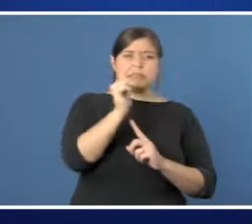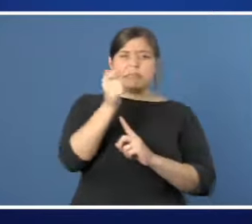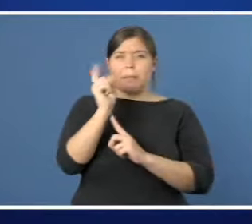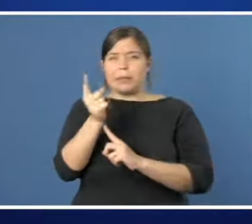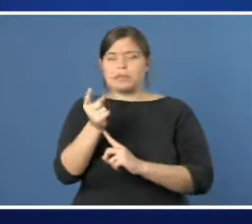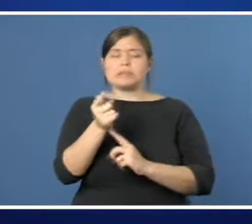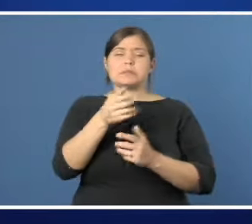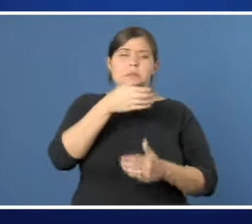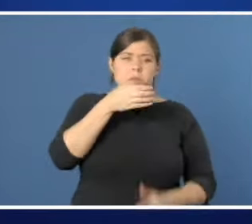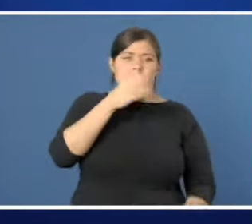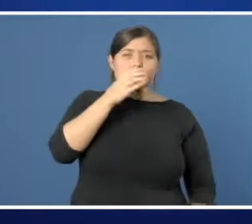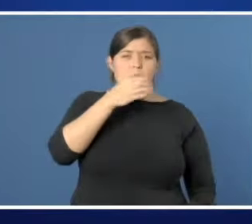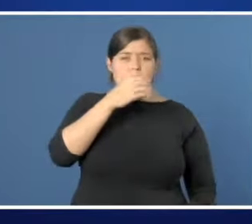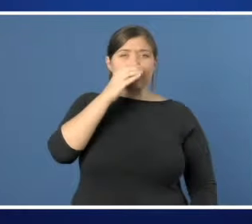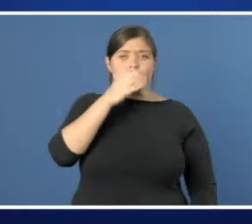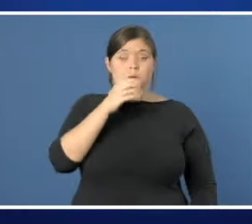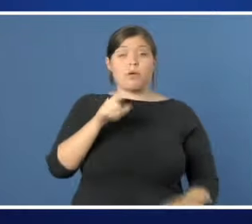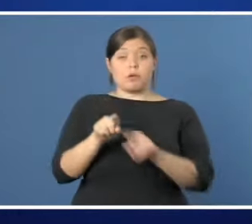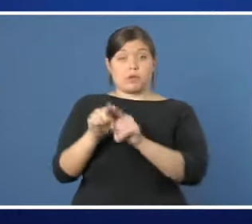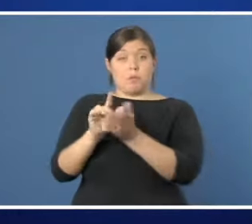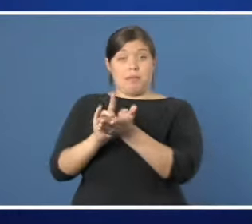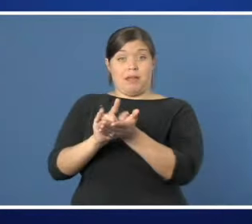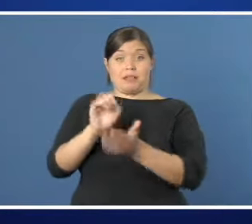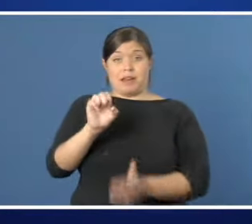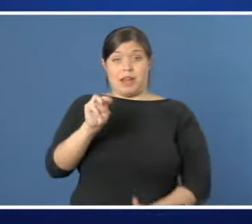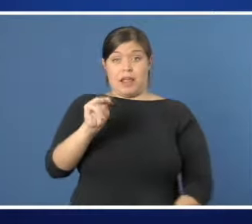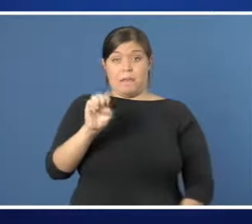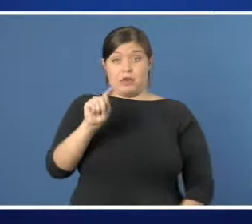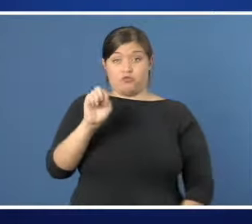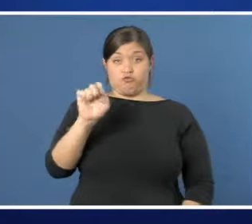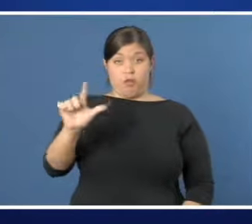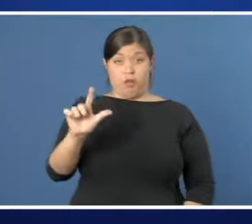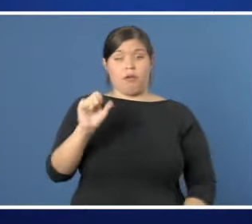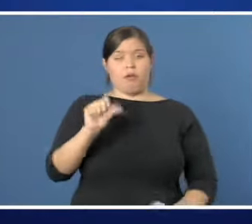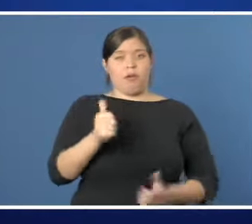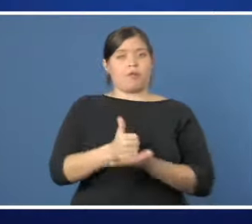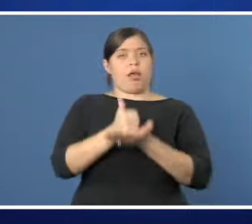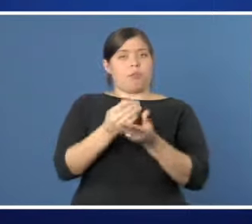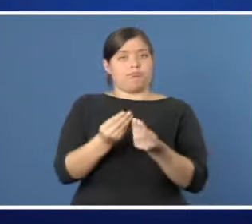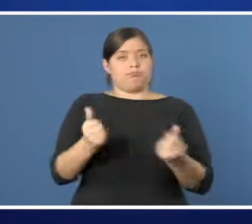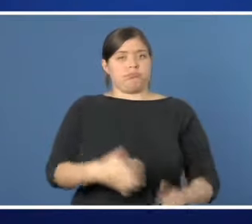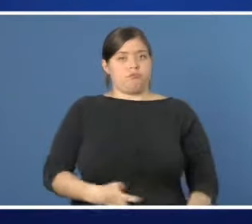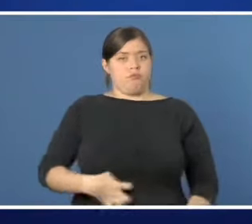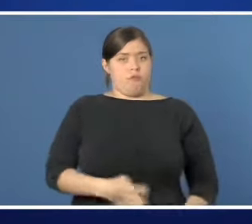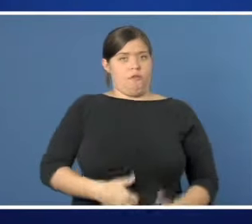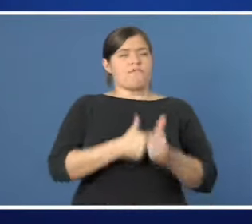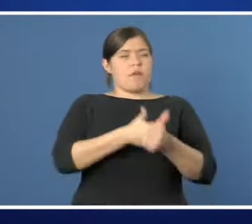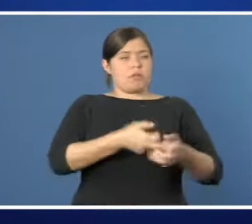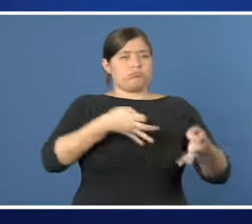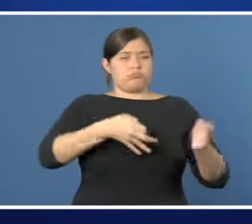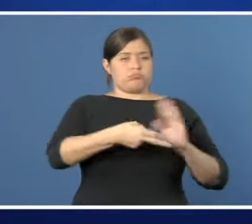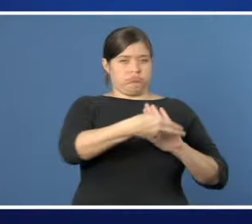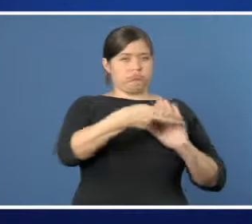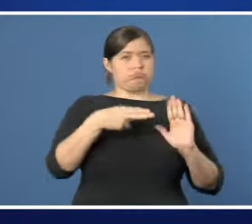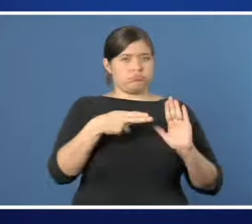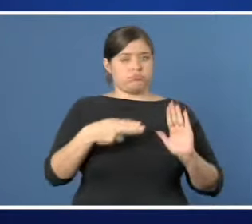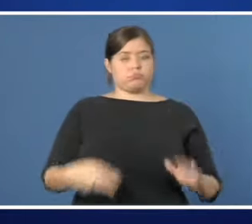Emetrol liquid may ease nausea. Take as directed on label.